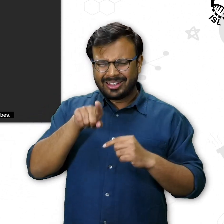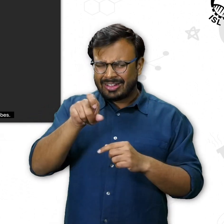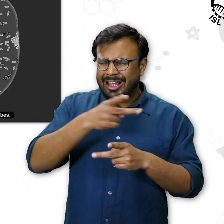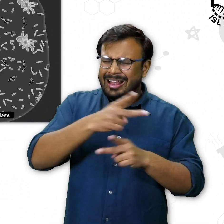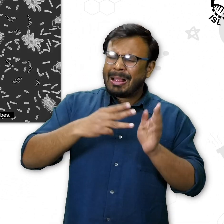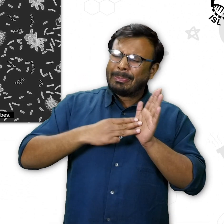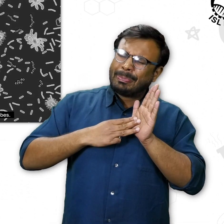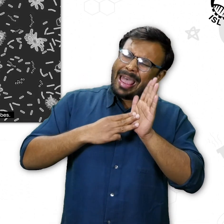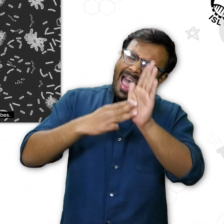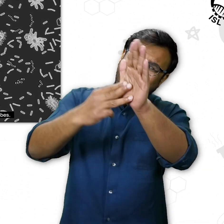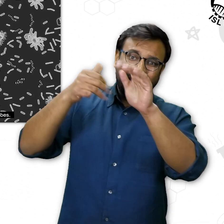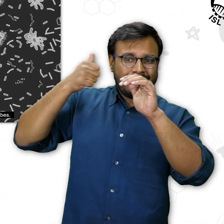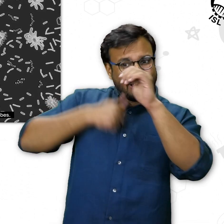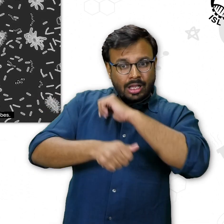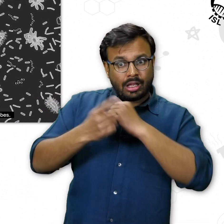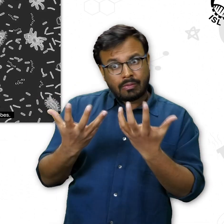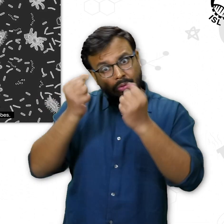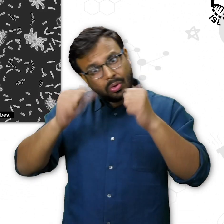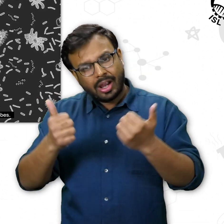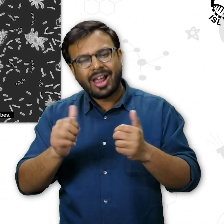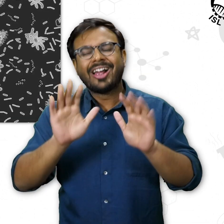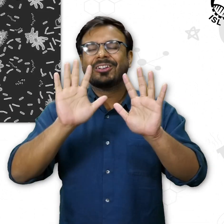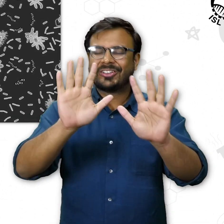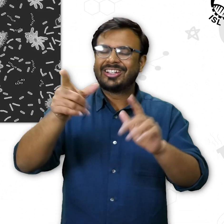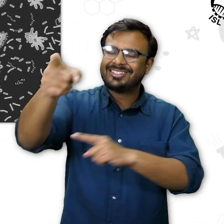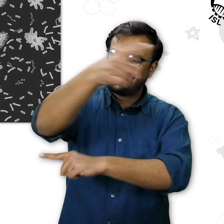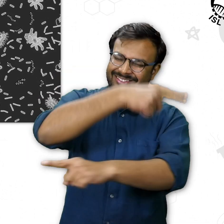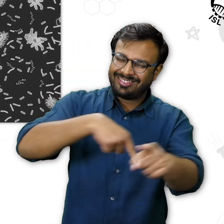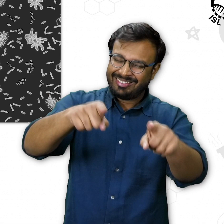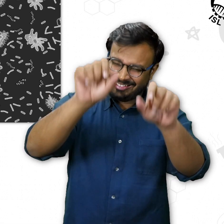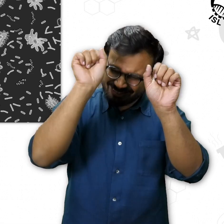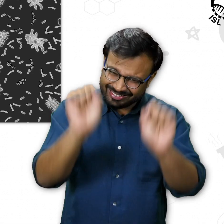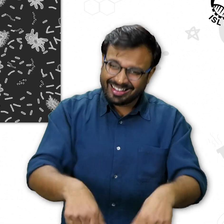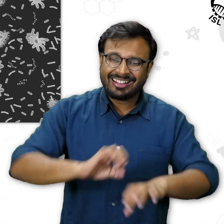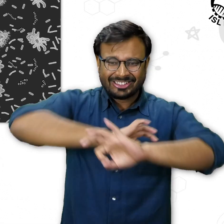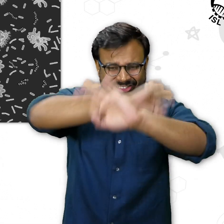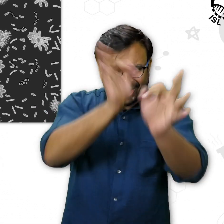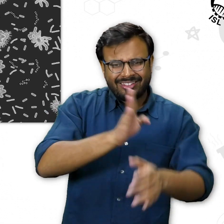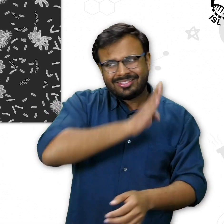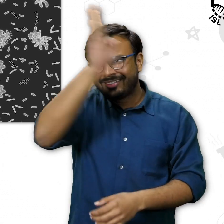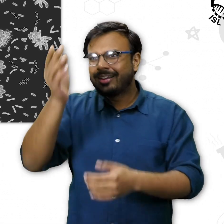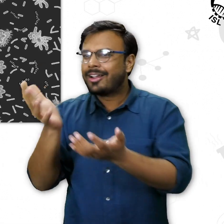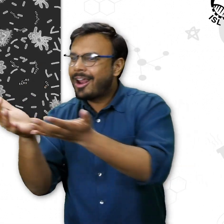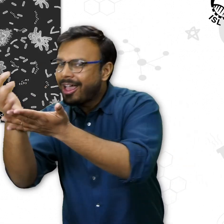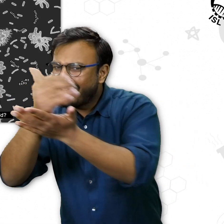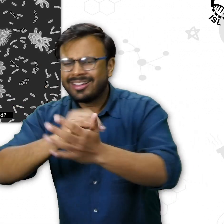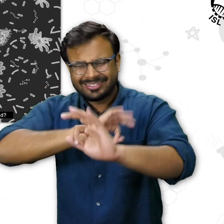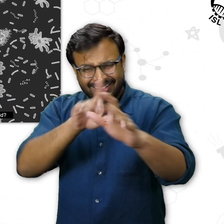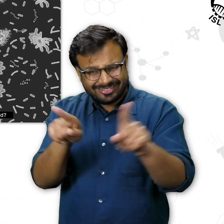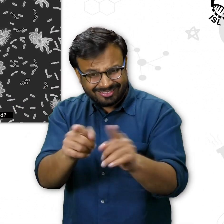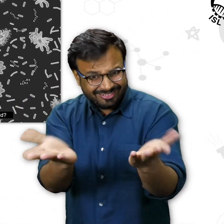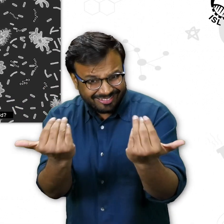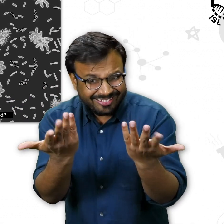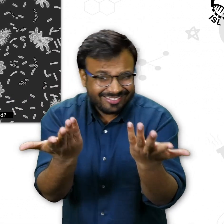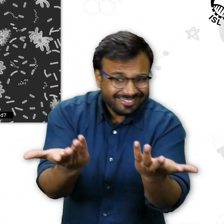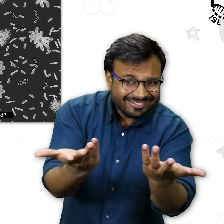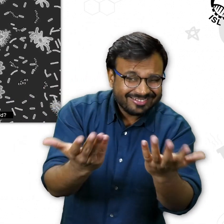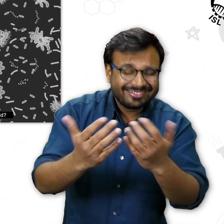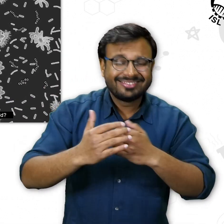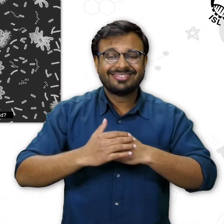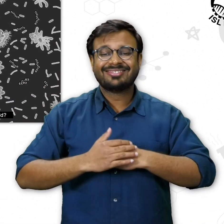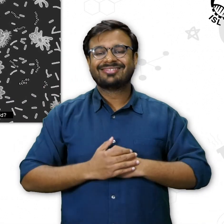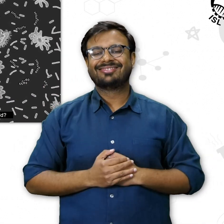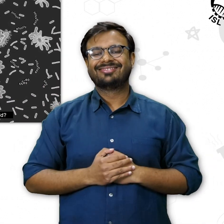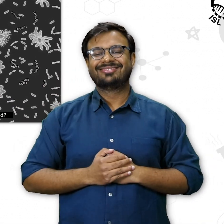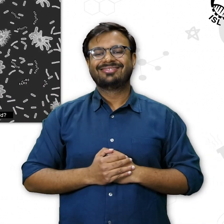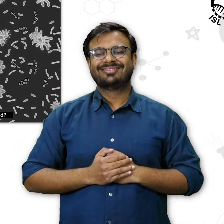find as we discover the millions of hidden microbes. They're all waiting for explorers like you. Are you ready to start your